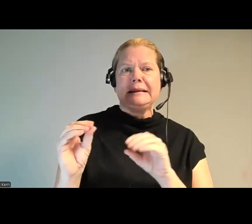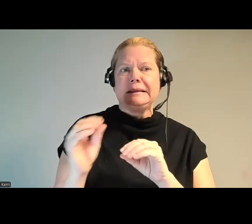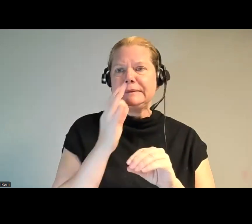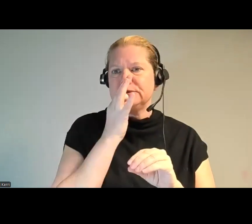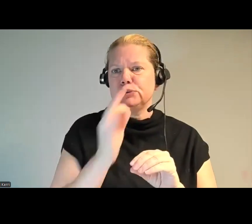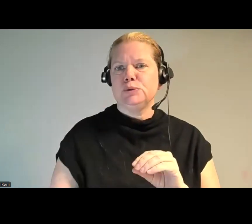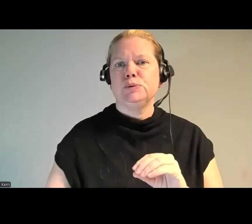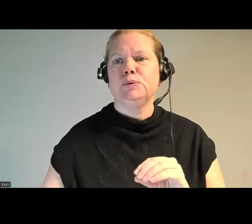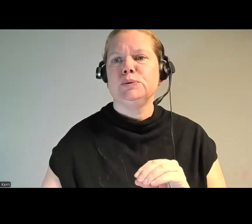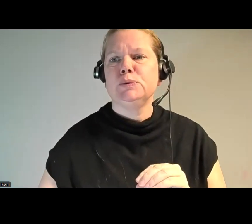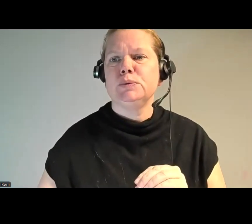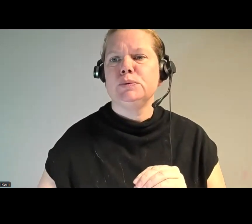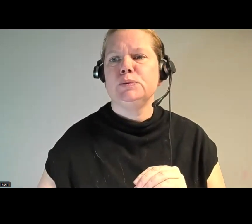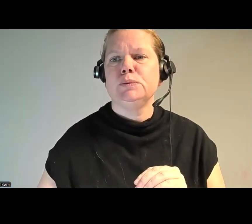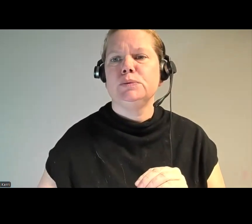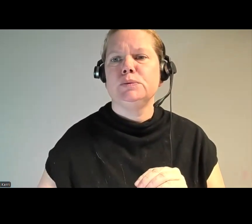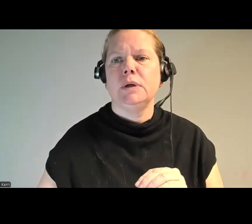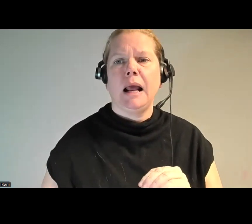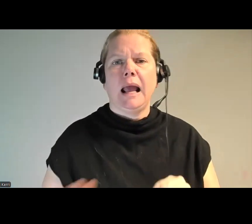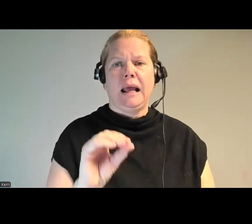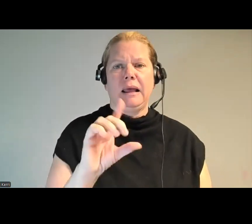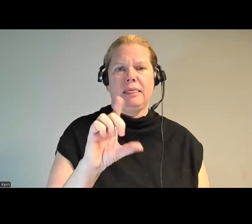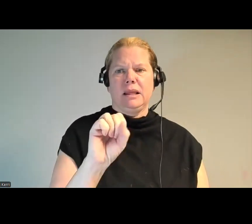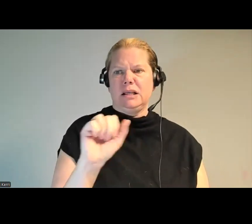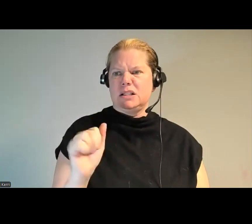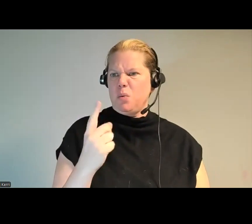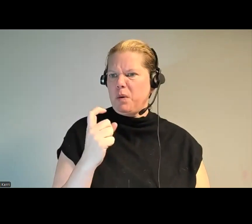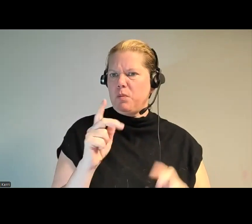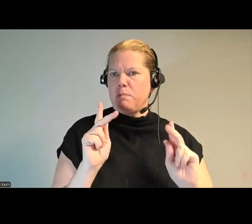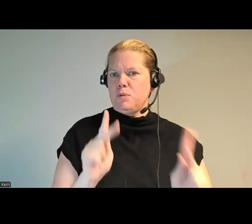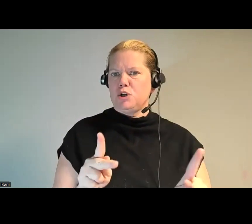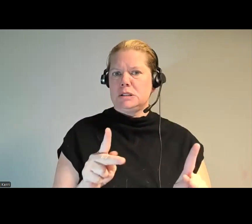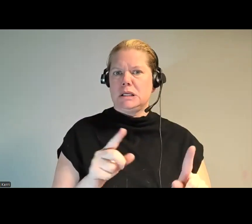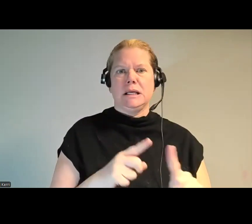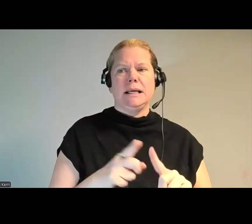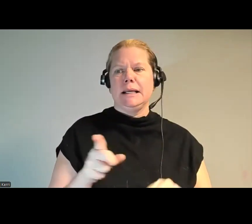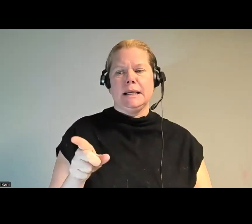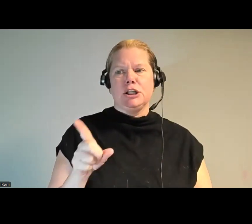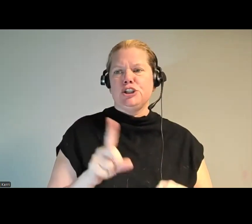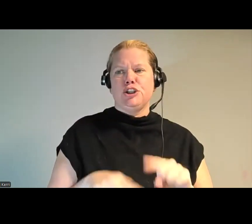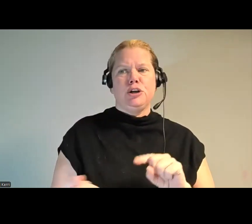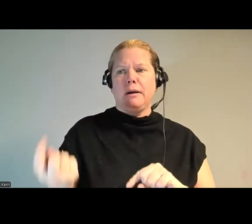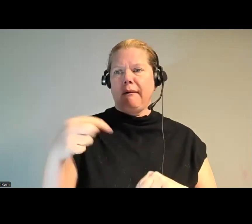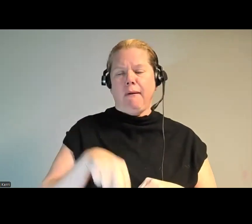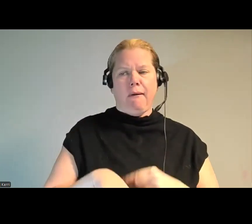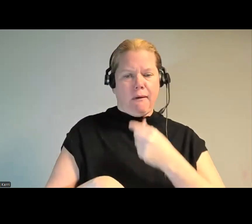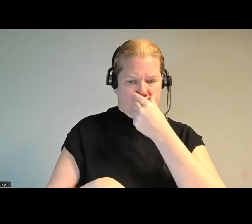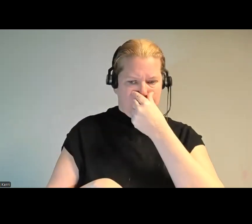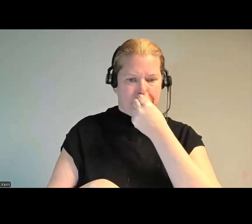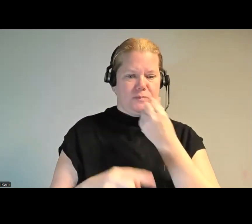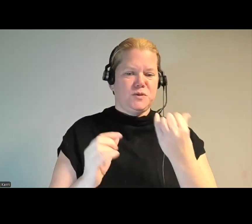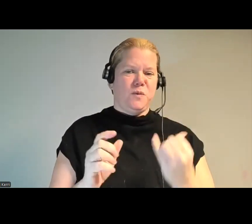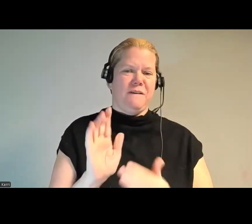shortly, and Lisa may as well. We have one other person to hear from, and she was not able to be here. So we have a